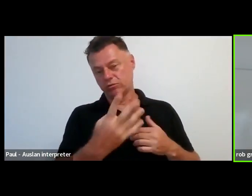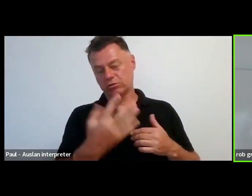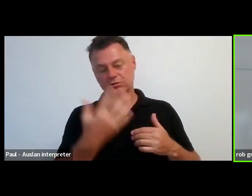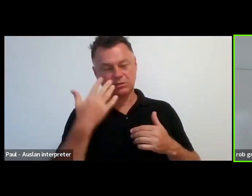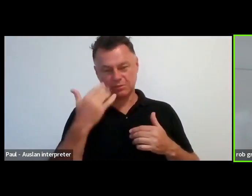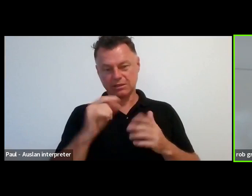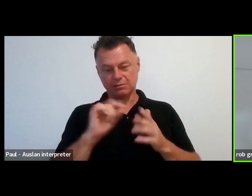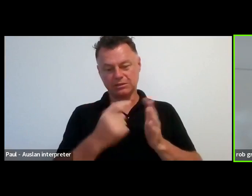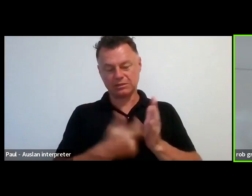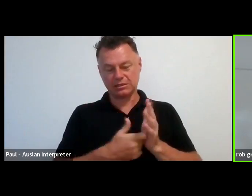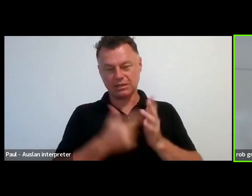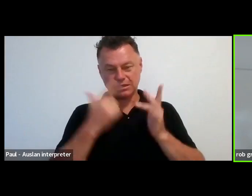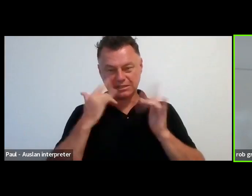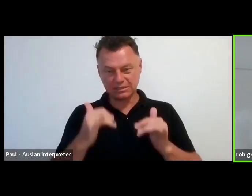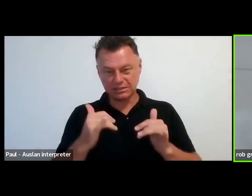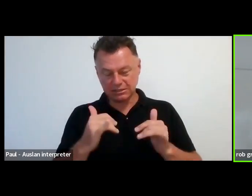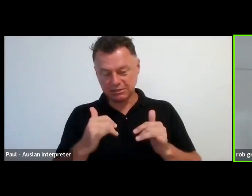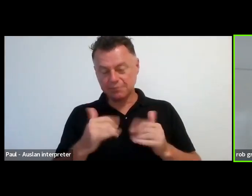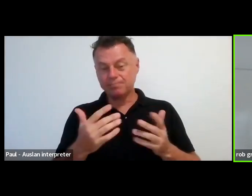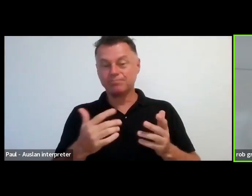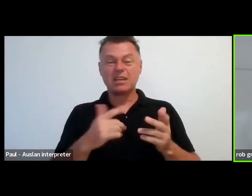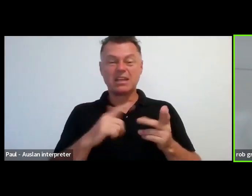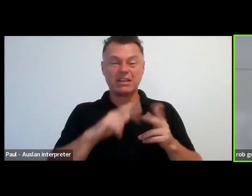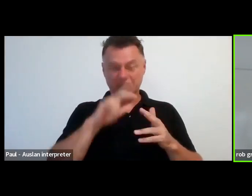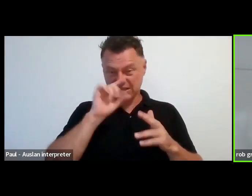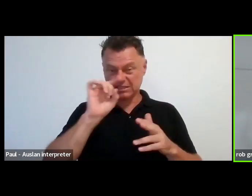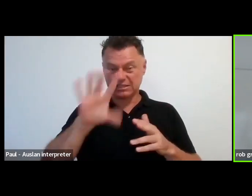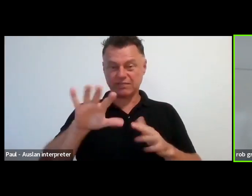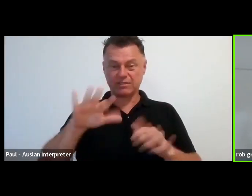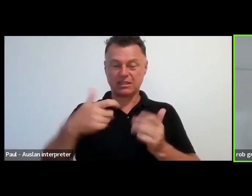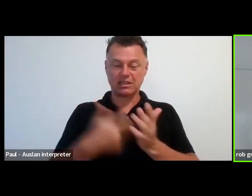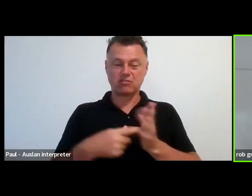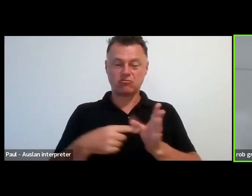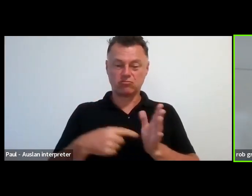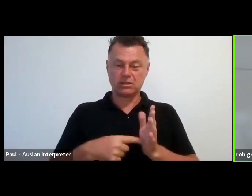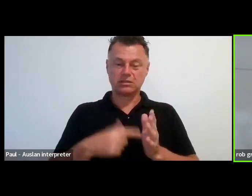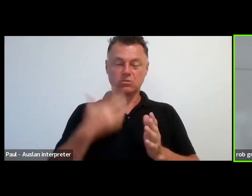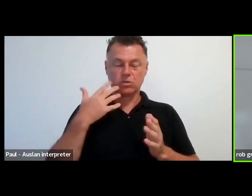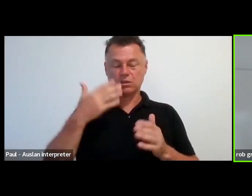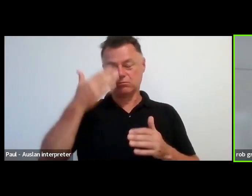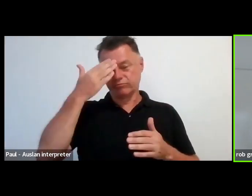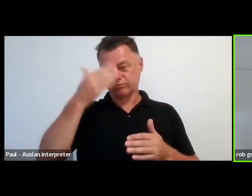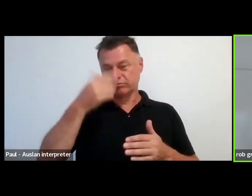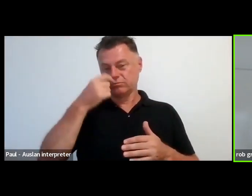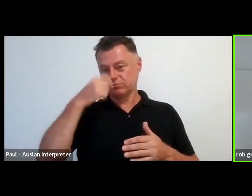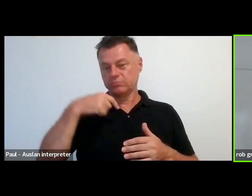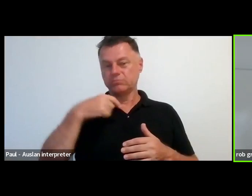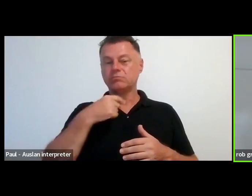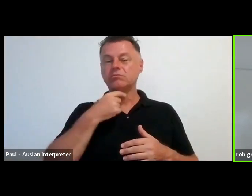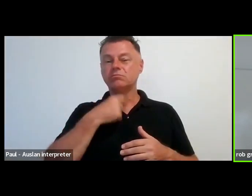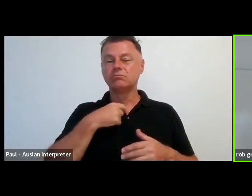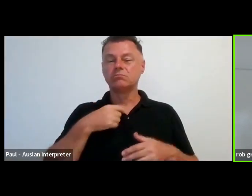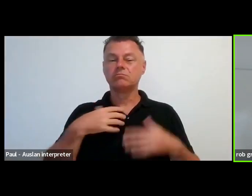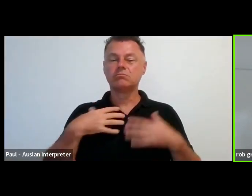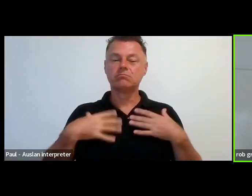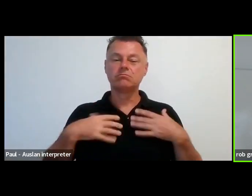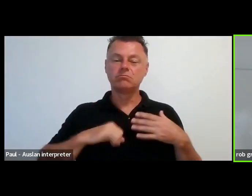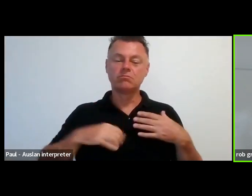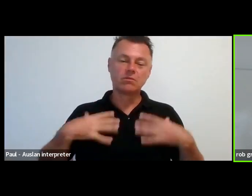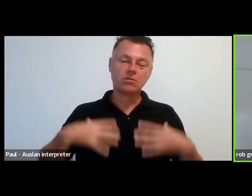And if you can get access to a RAT, if you still have symptoms, a RAT test would be a good proxy